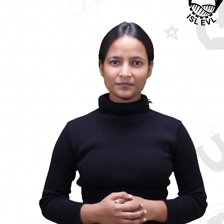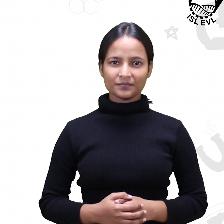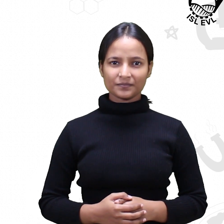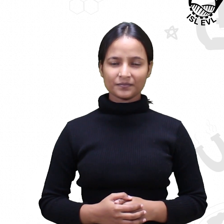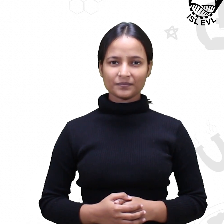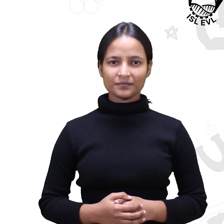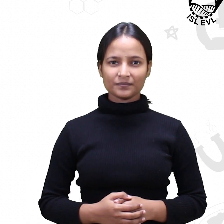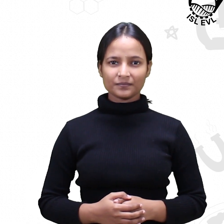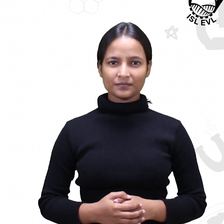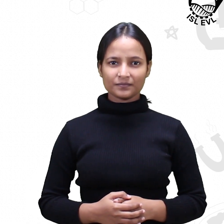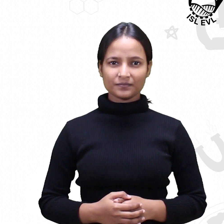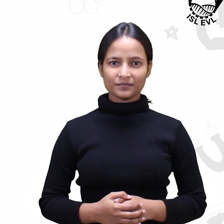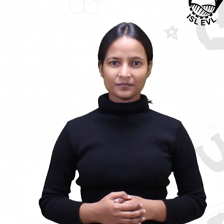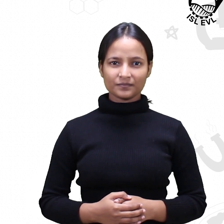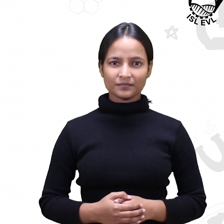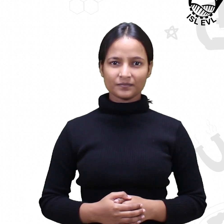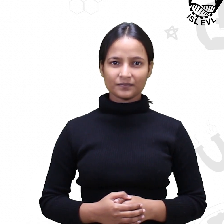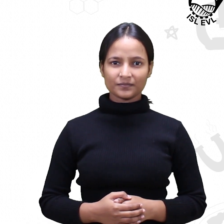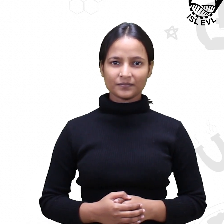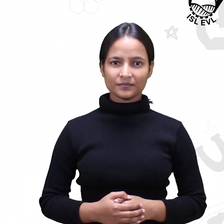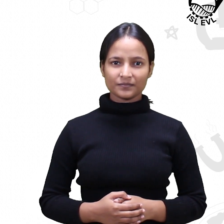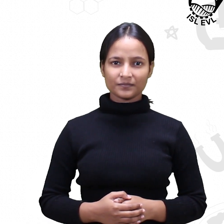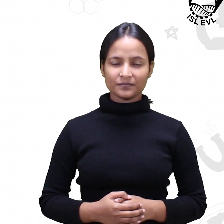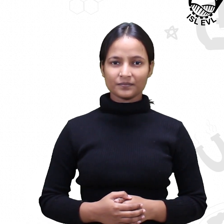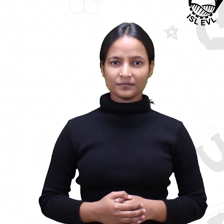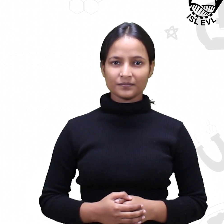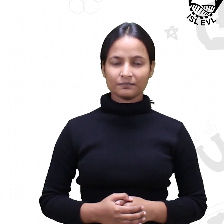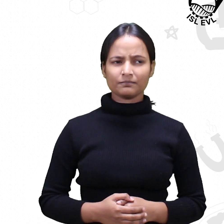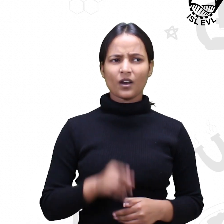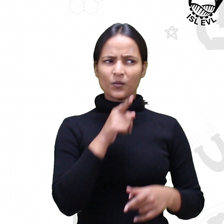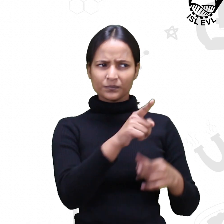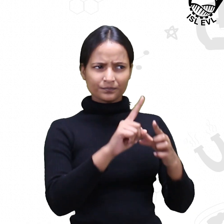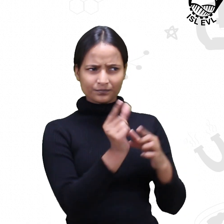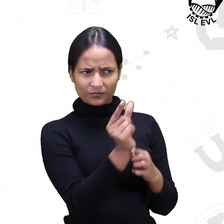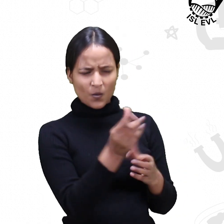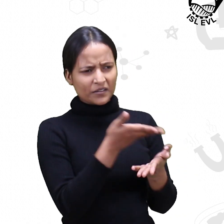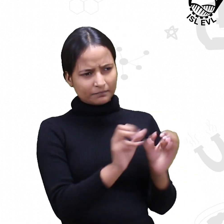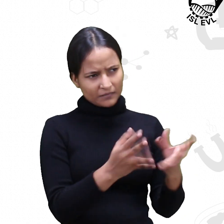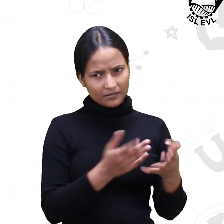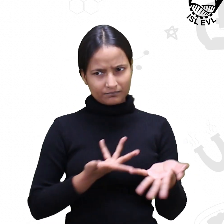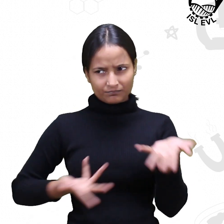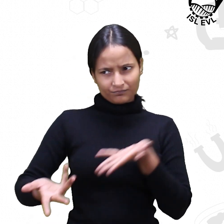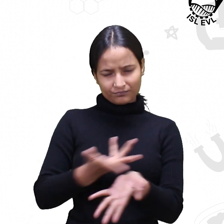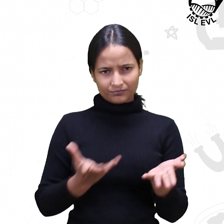in diseases which are relevant to humans. So, Utsuka, why don't you go ahead and ask your question to Dr.